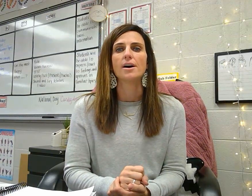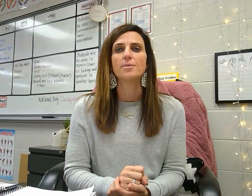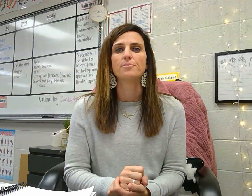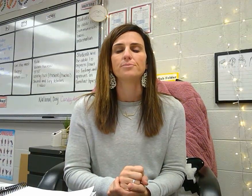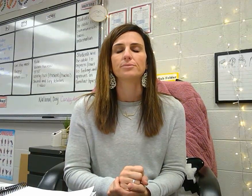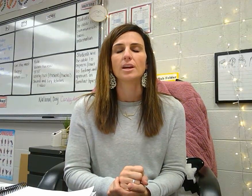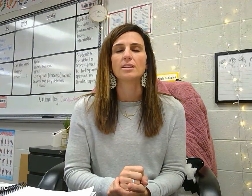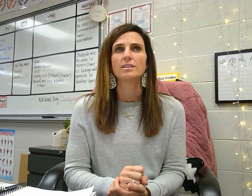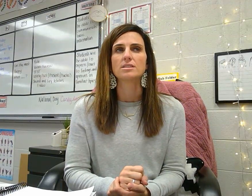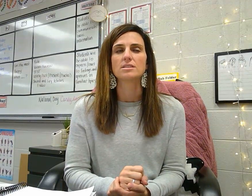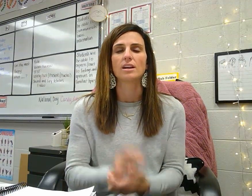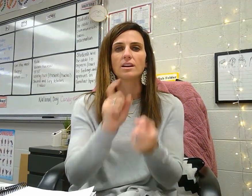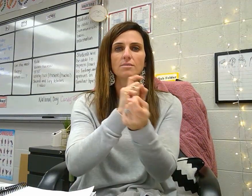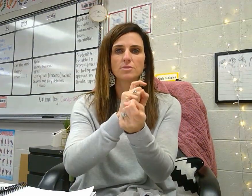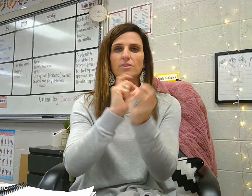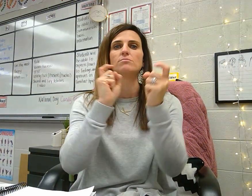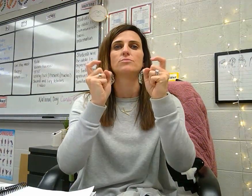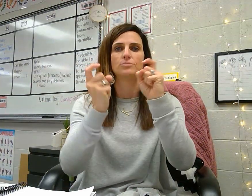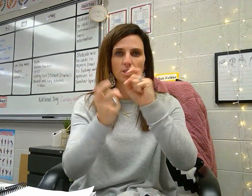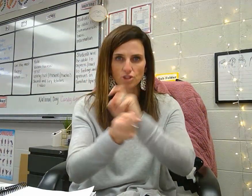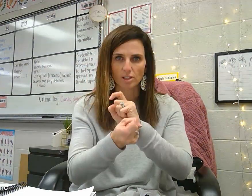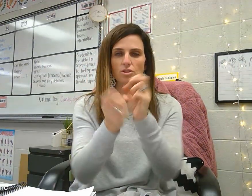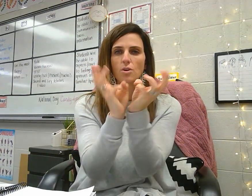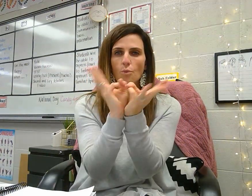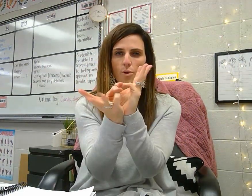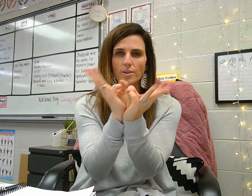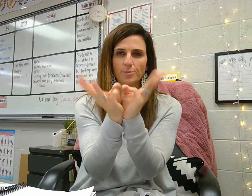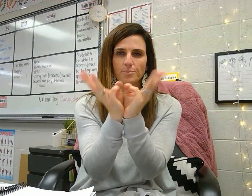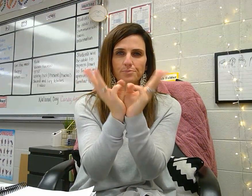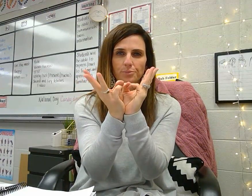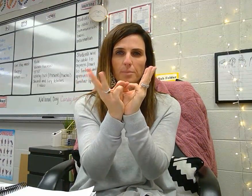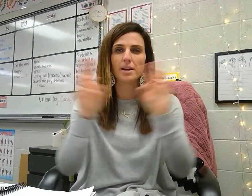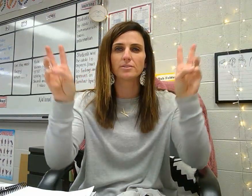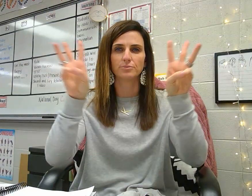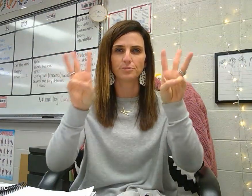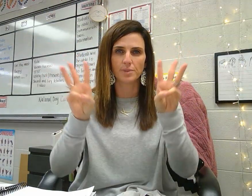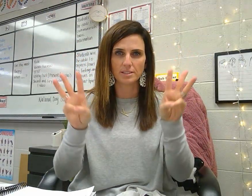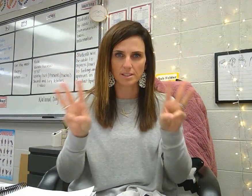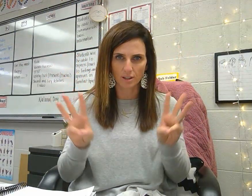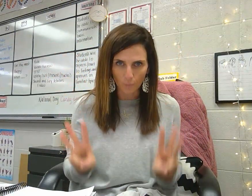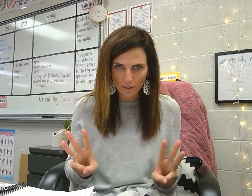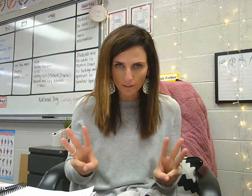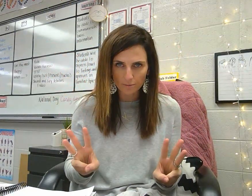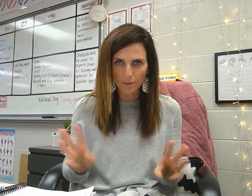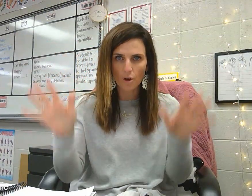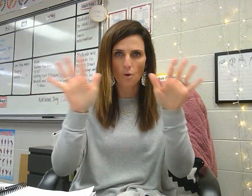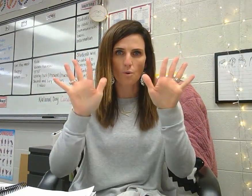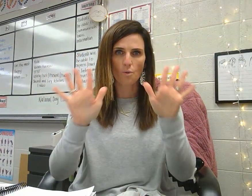and that's the sign it comes from, to change, weather. But you might see it weather